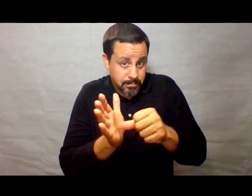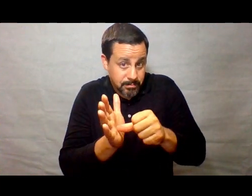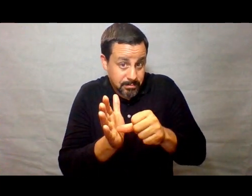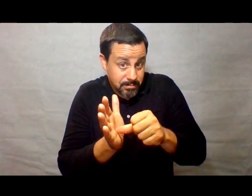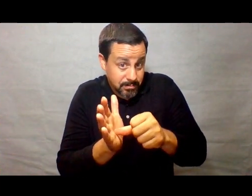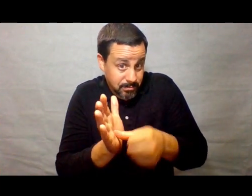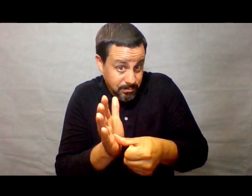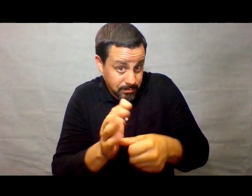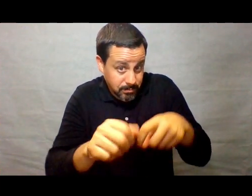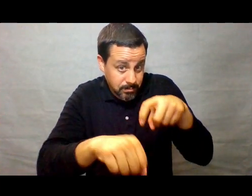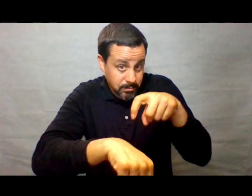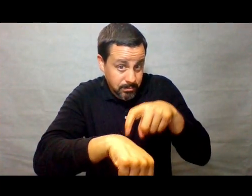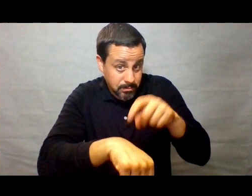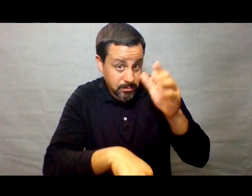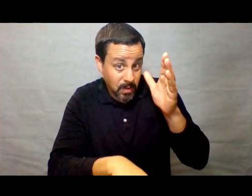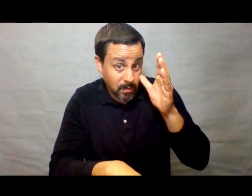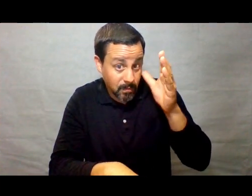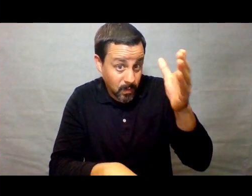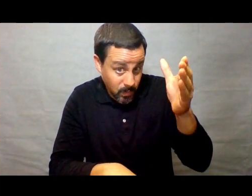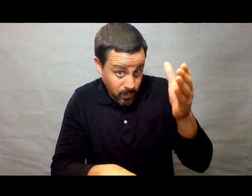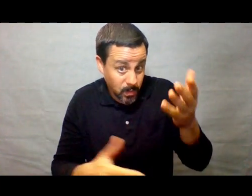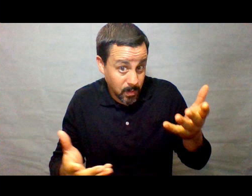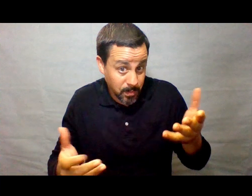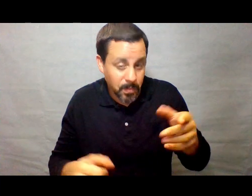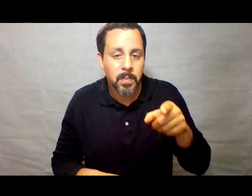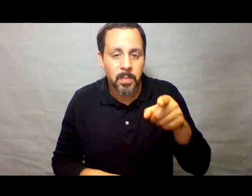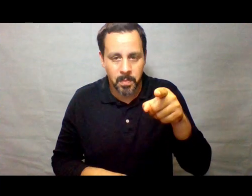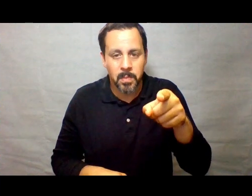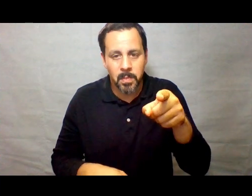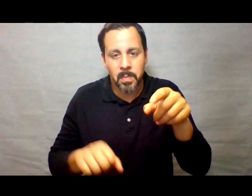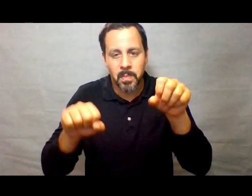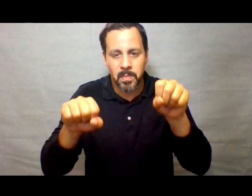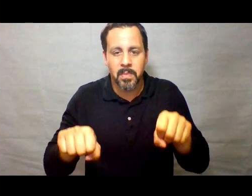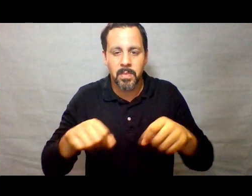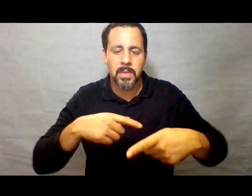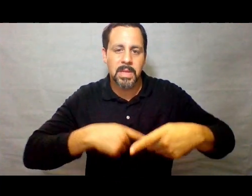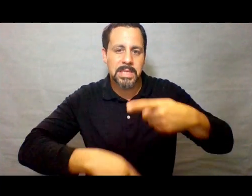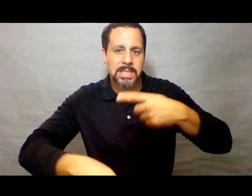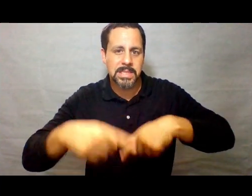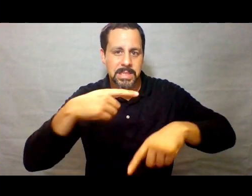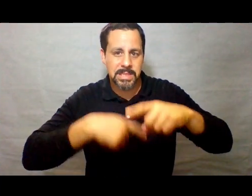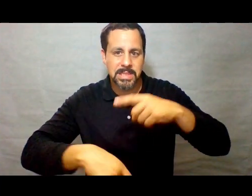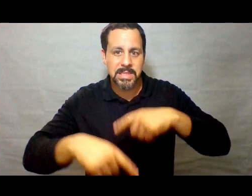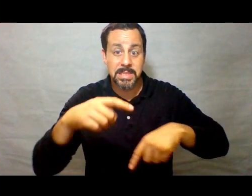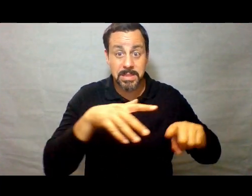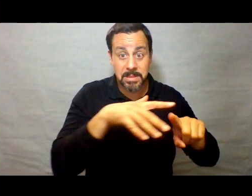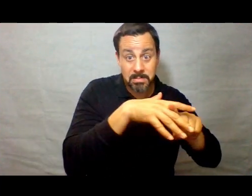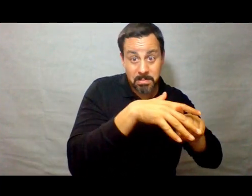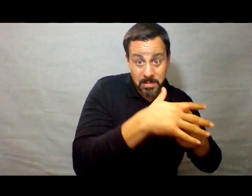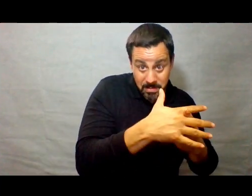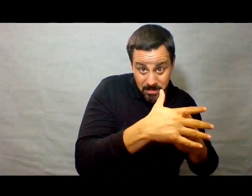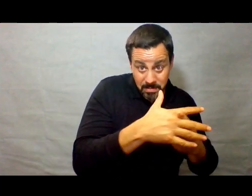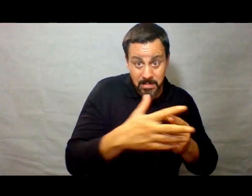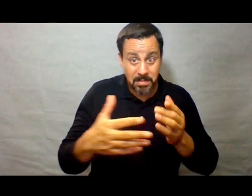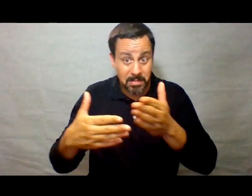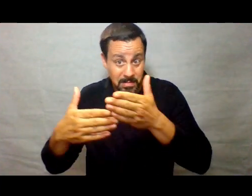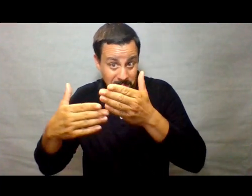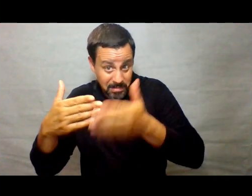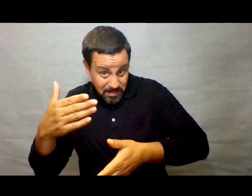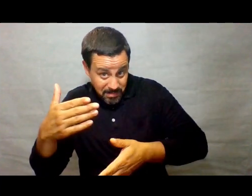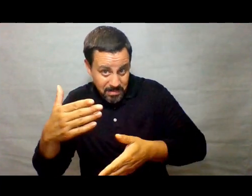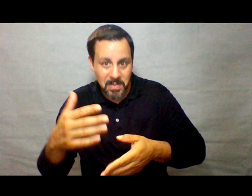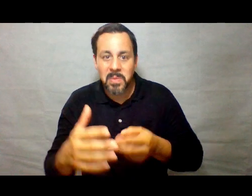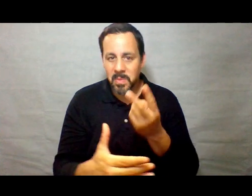Or maybe you want to emphasize the tense in that sentence, so it can also be placed